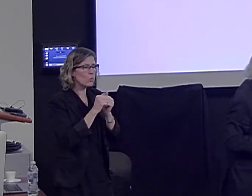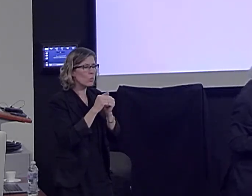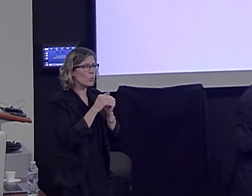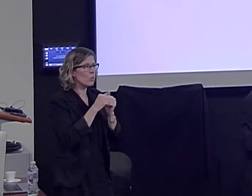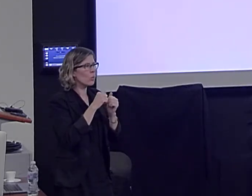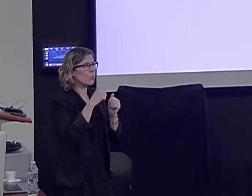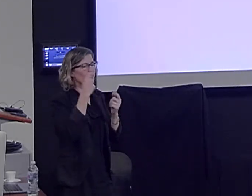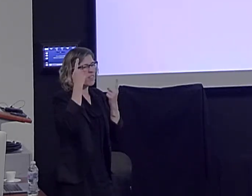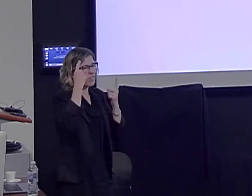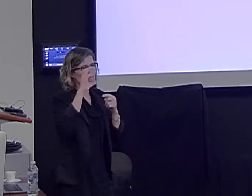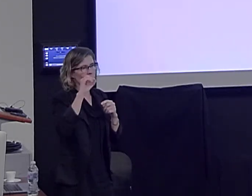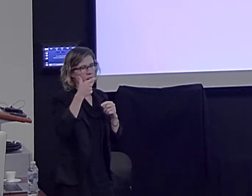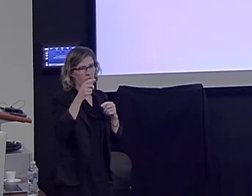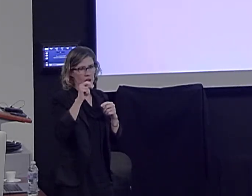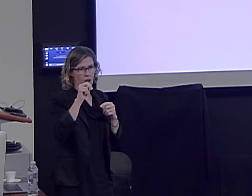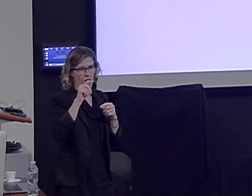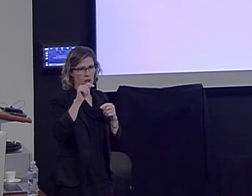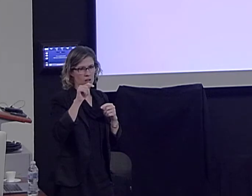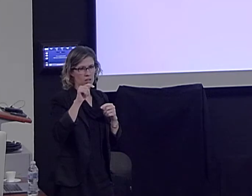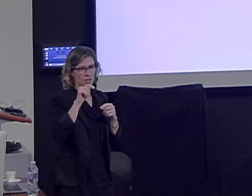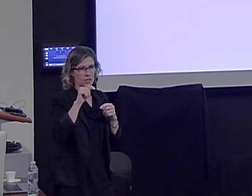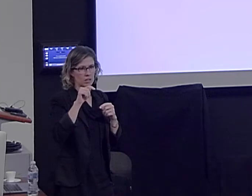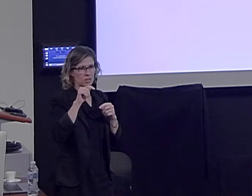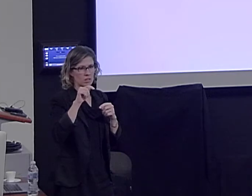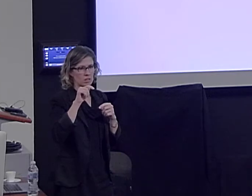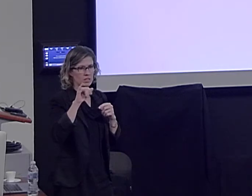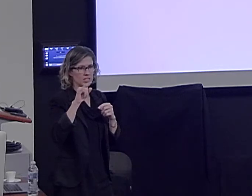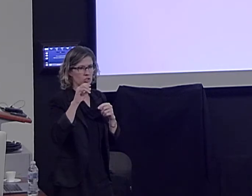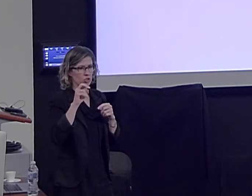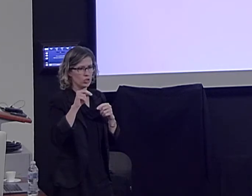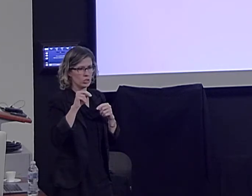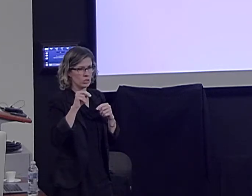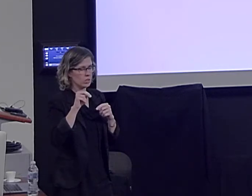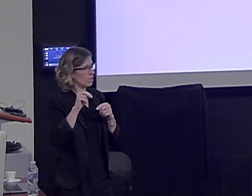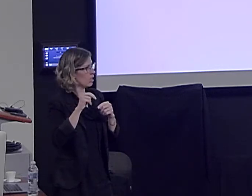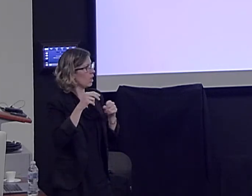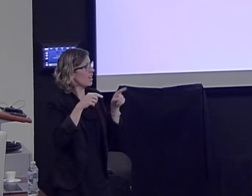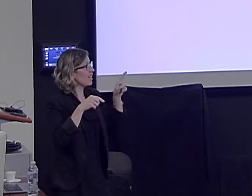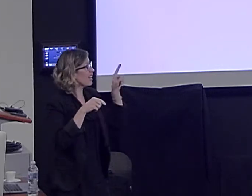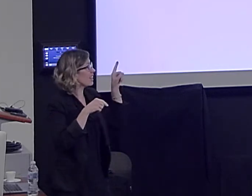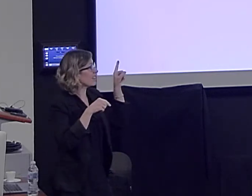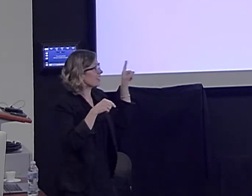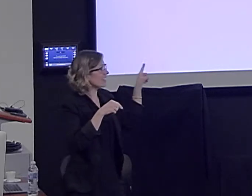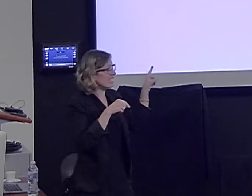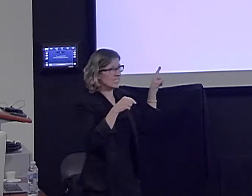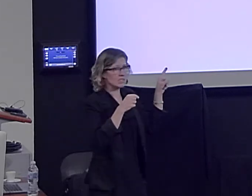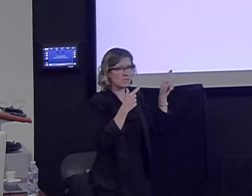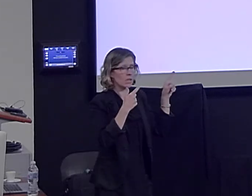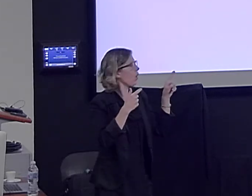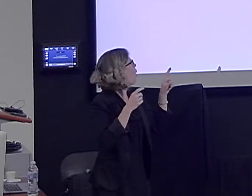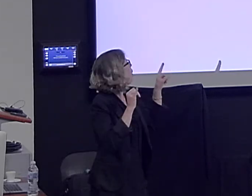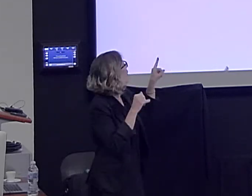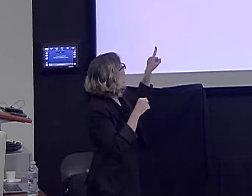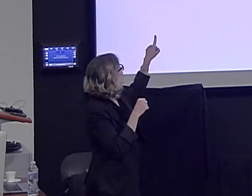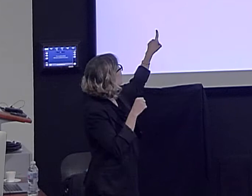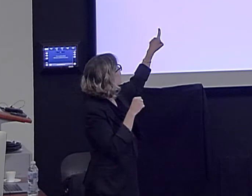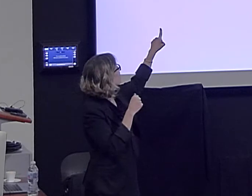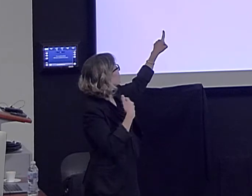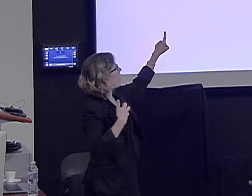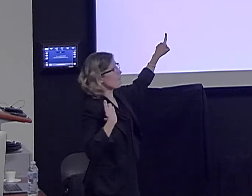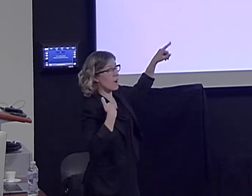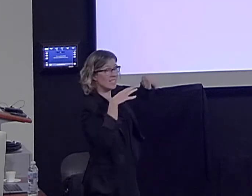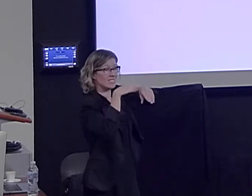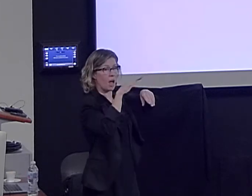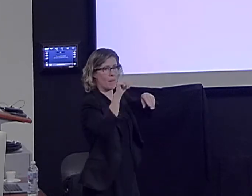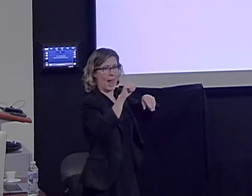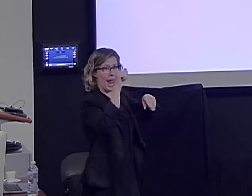conditioning. In this experiment, we introduced a monkey who has nothing to do, is an intruder. You see in A, this